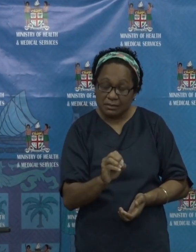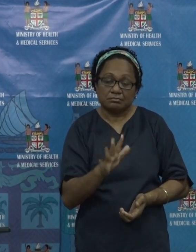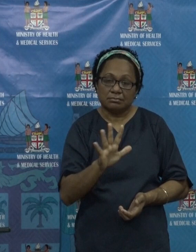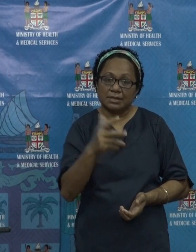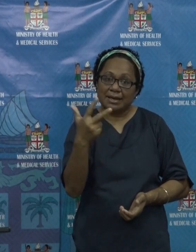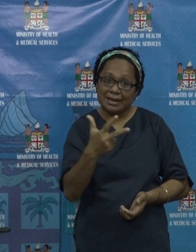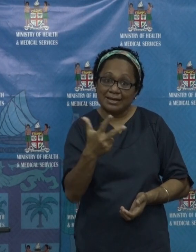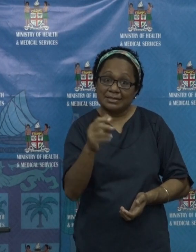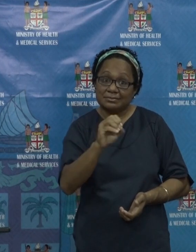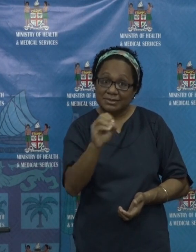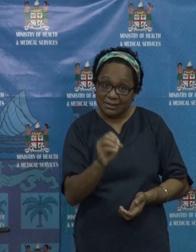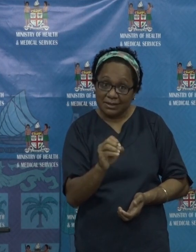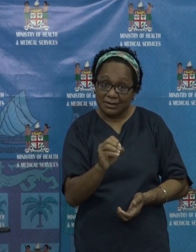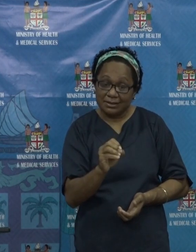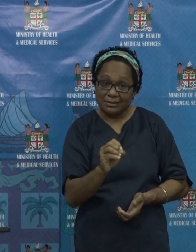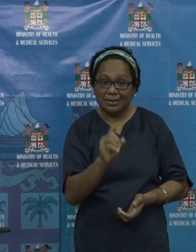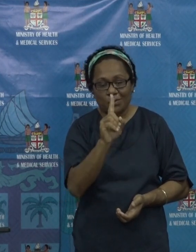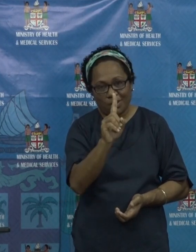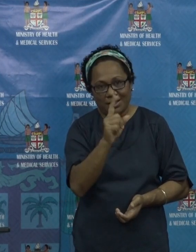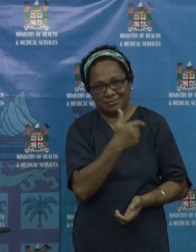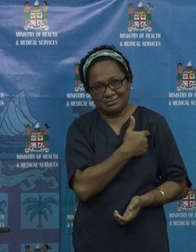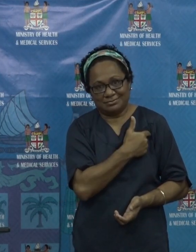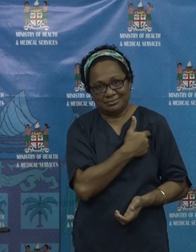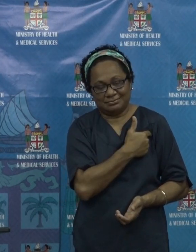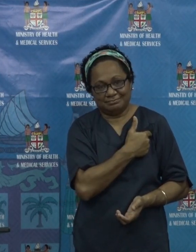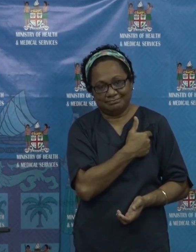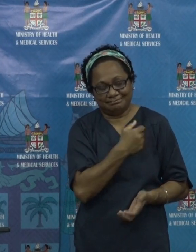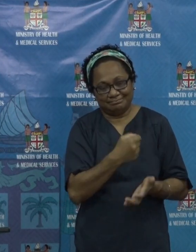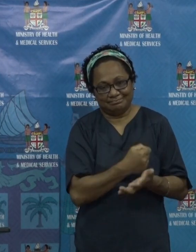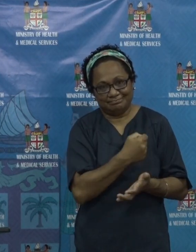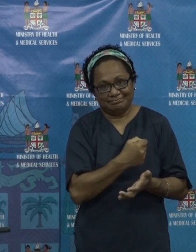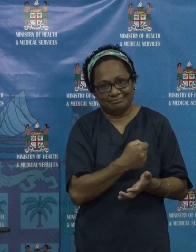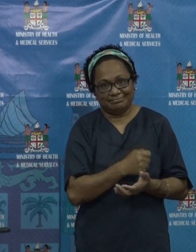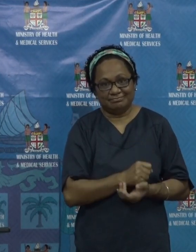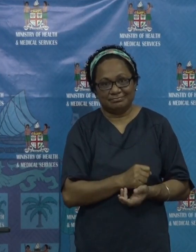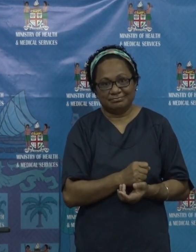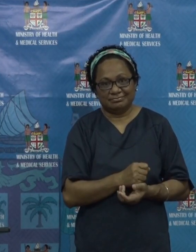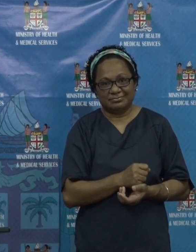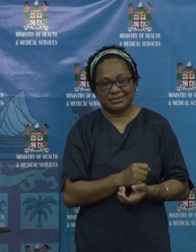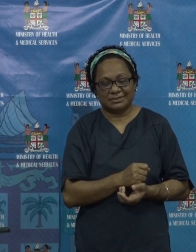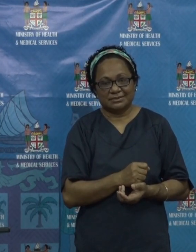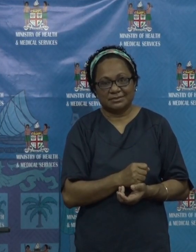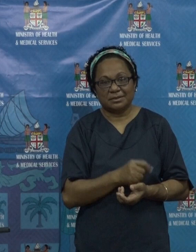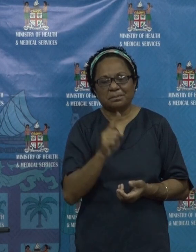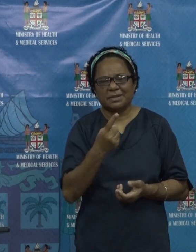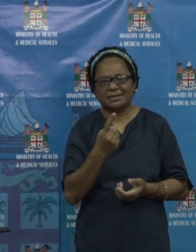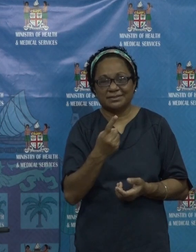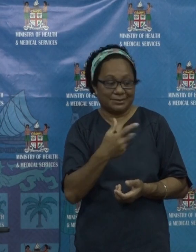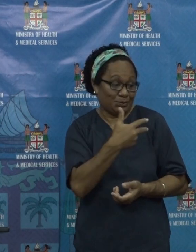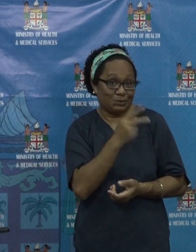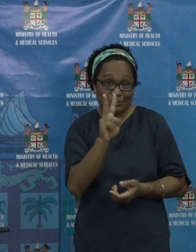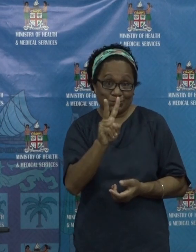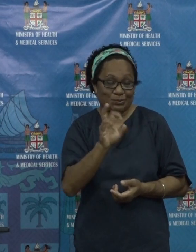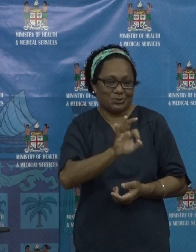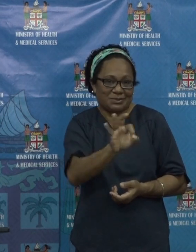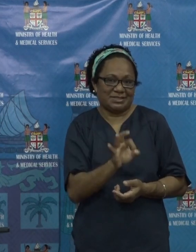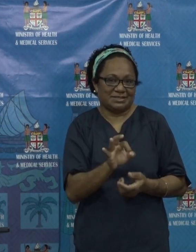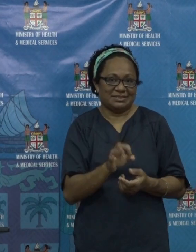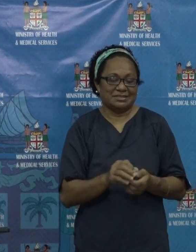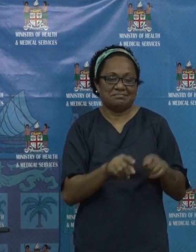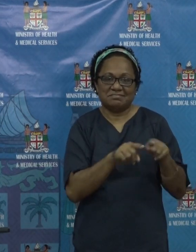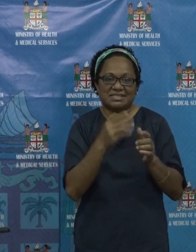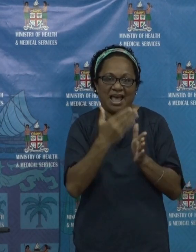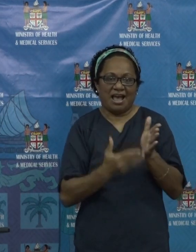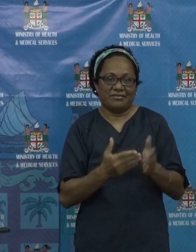18% had at least one dose but were still not fully vaccinated.